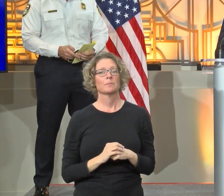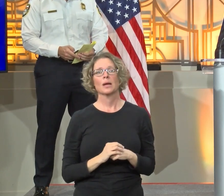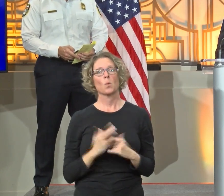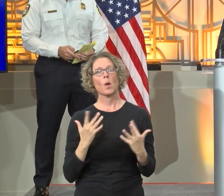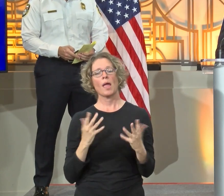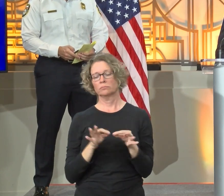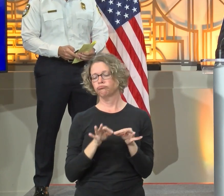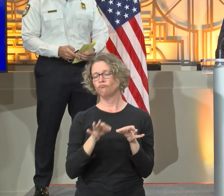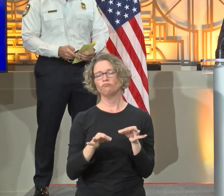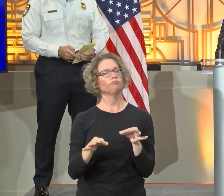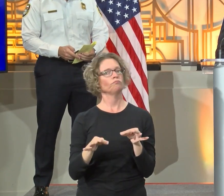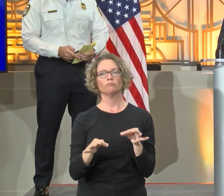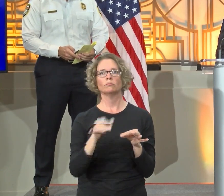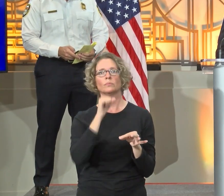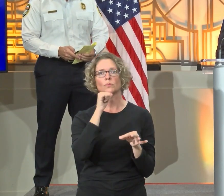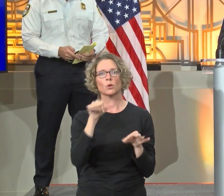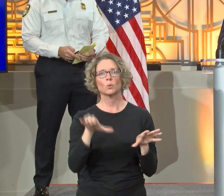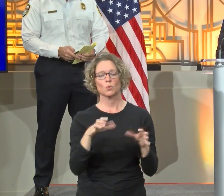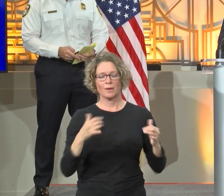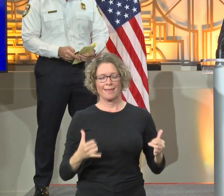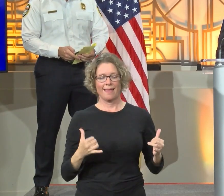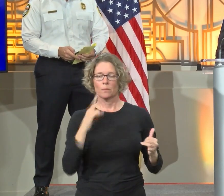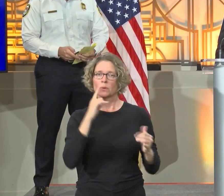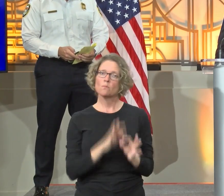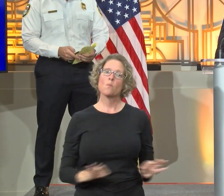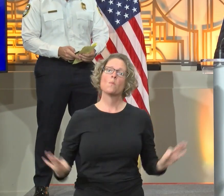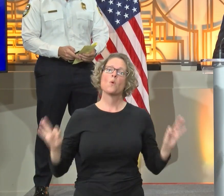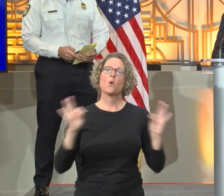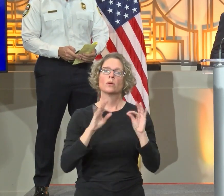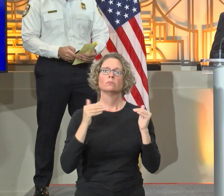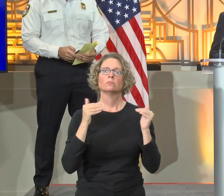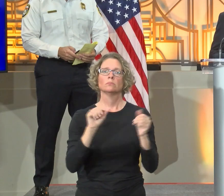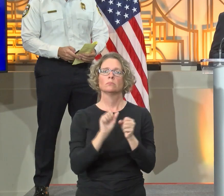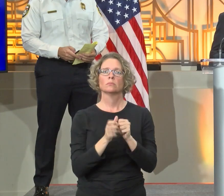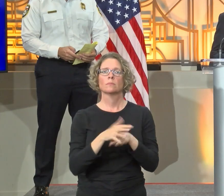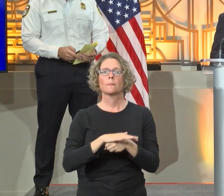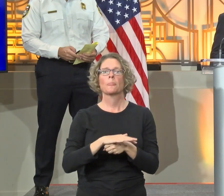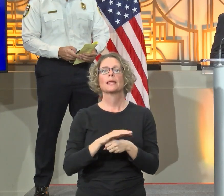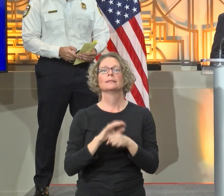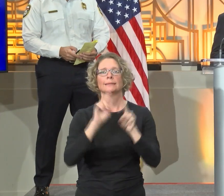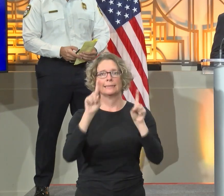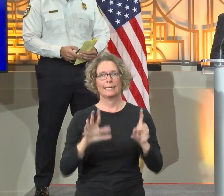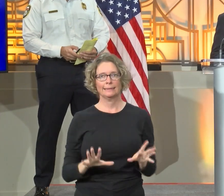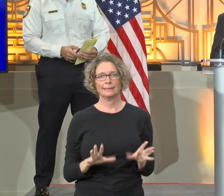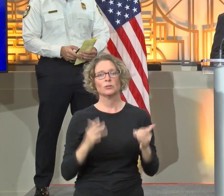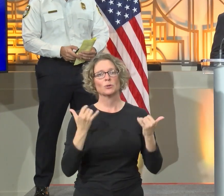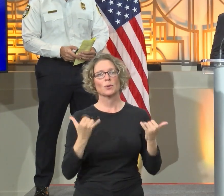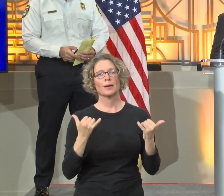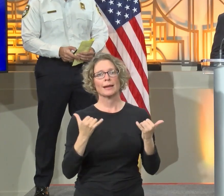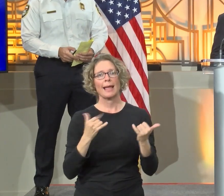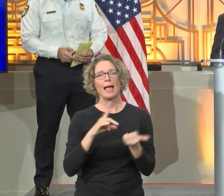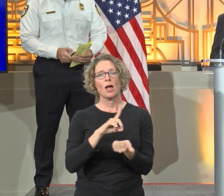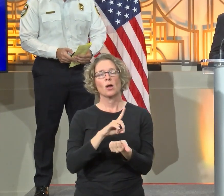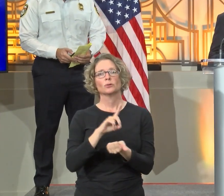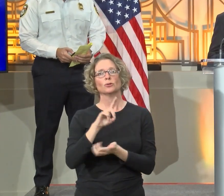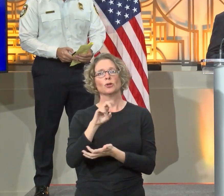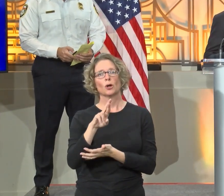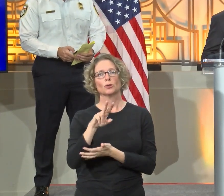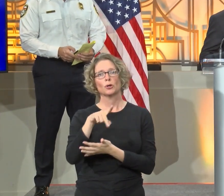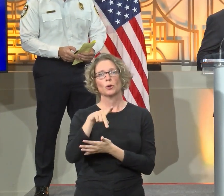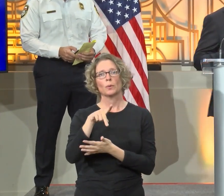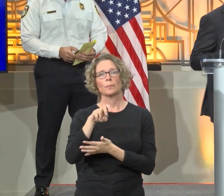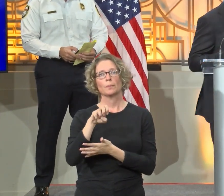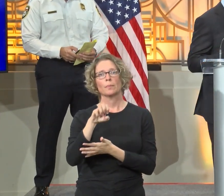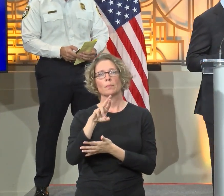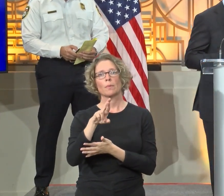wait. Do it now because it's important for you to be tested. And so let me now bring Dr. Persse to talk about where we